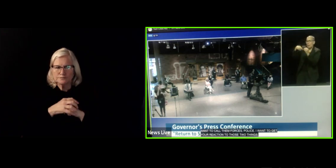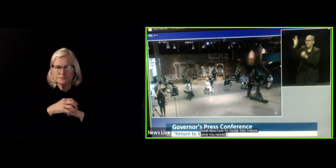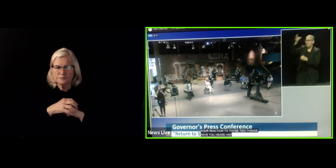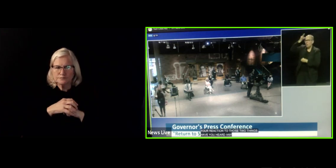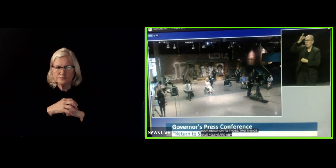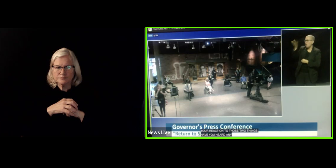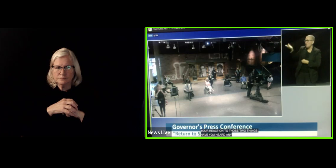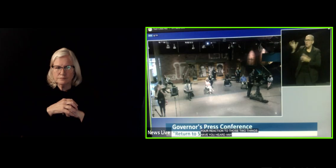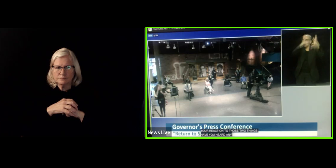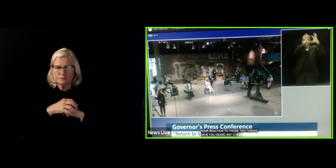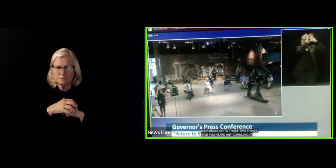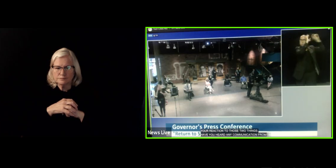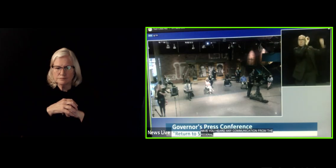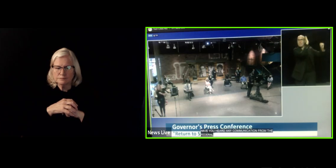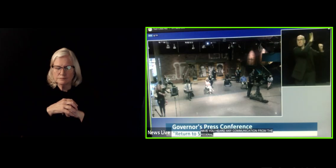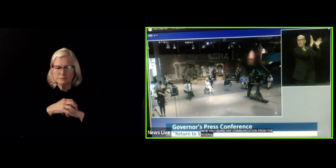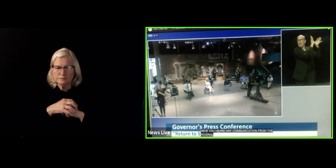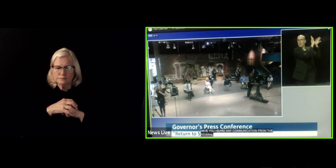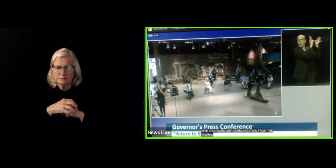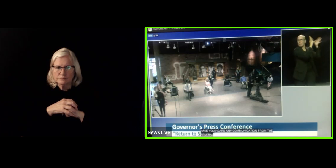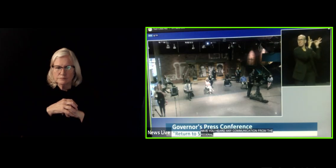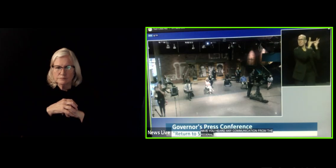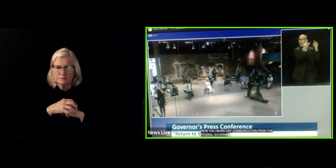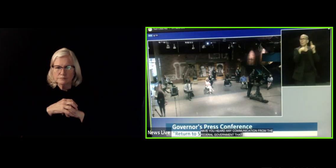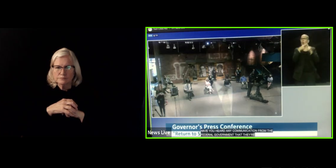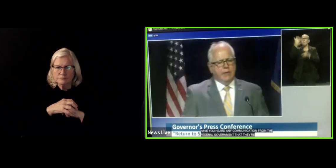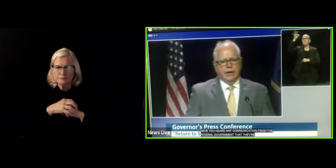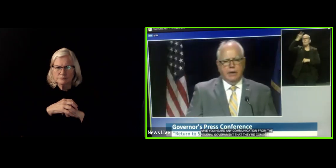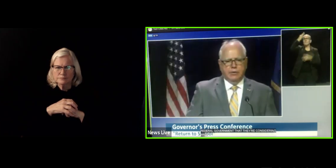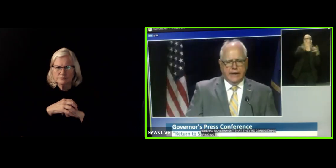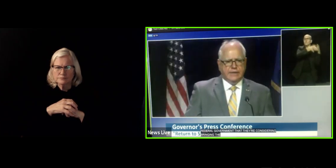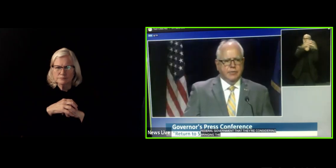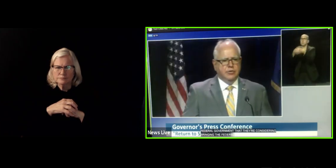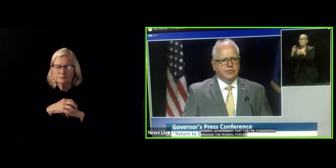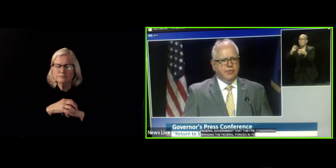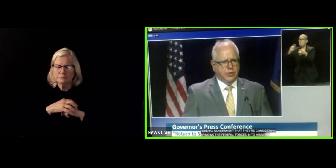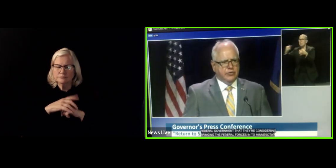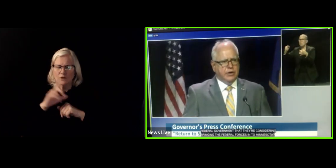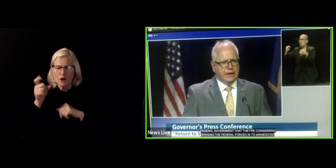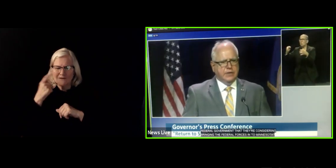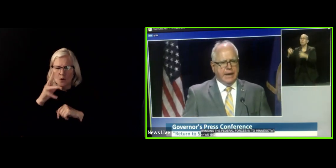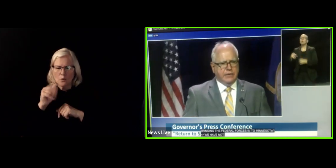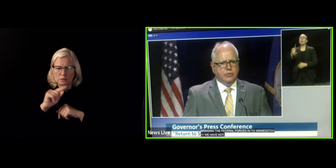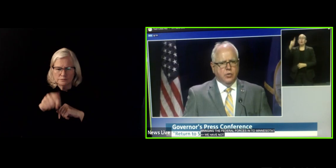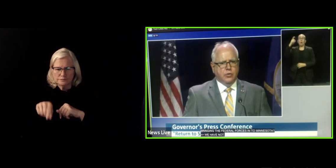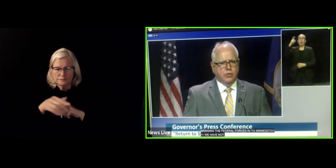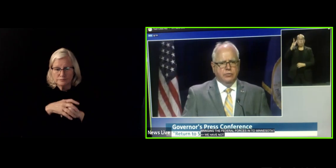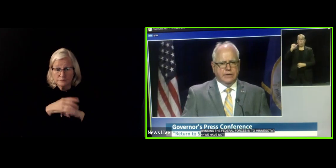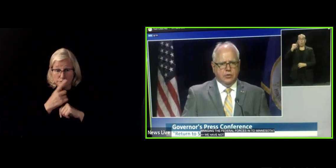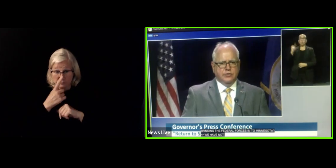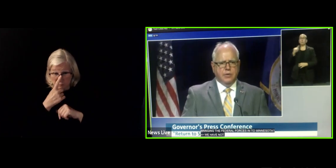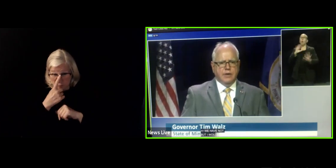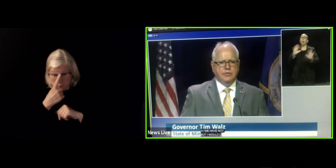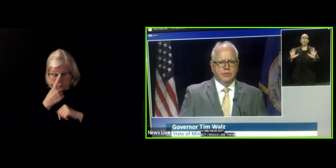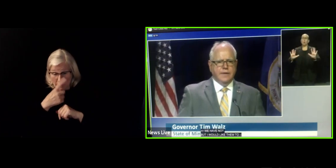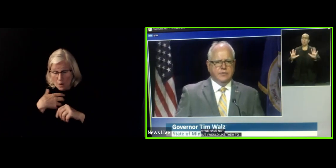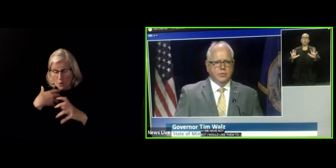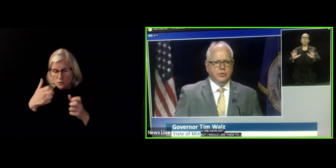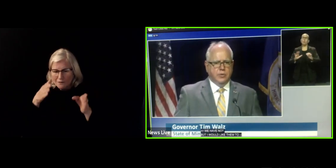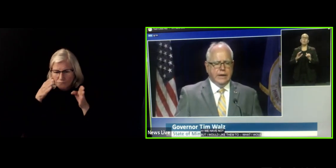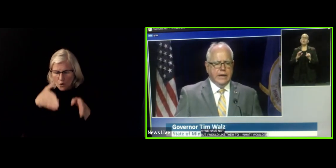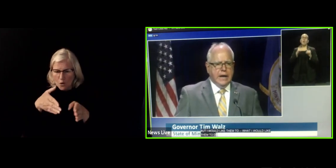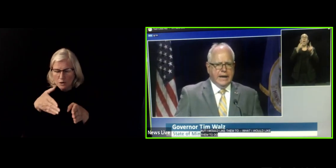considering bringing those federal forces into Minnesota? We have not. What I would like them to do is focus on getting us back in schools. They told us they wanted us to do, and that's